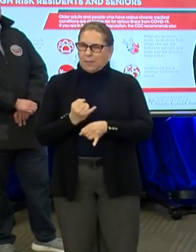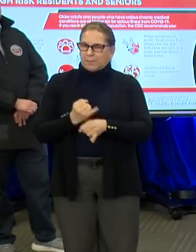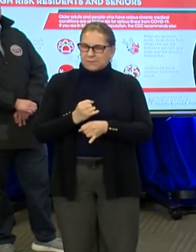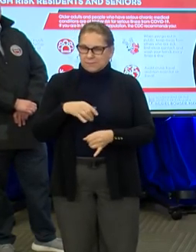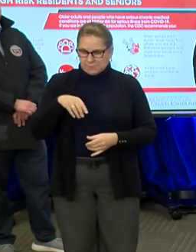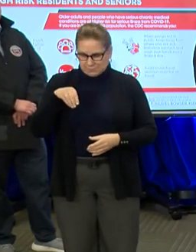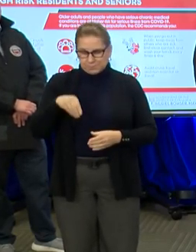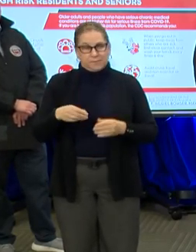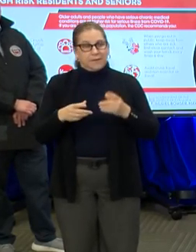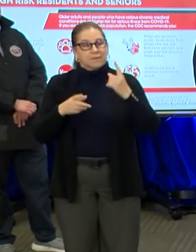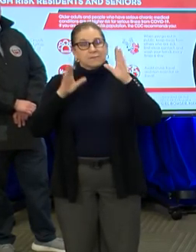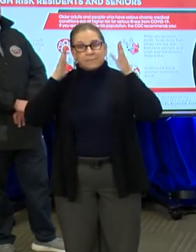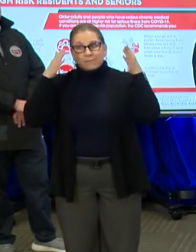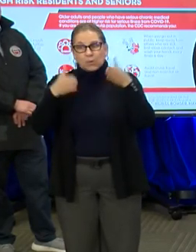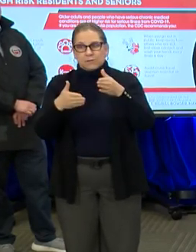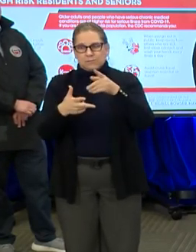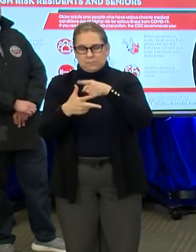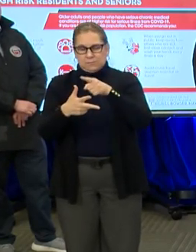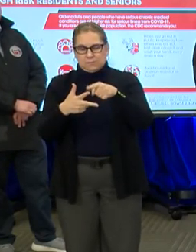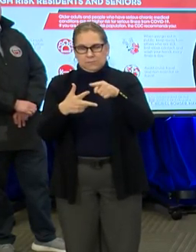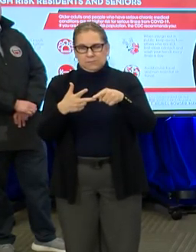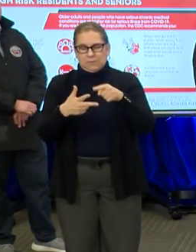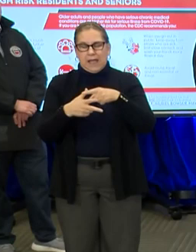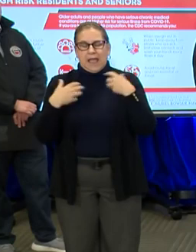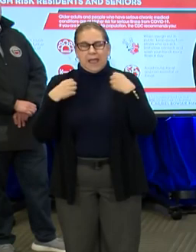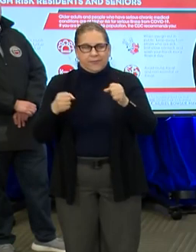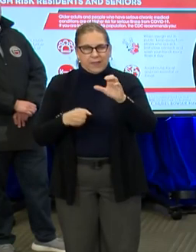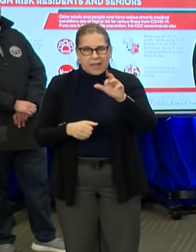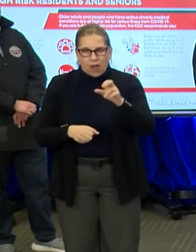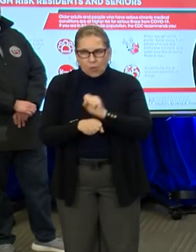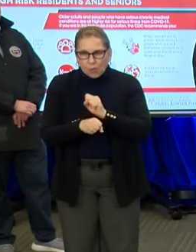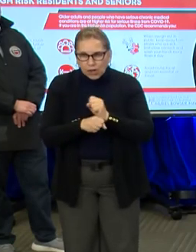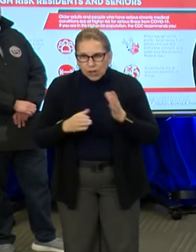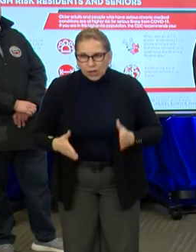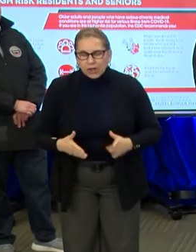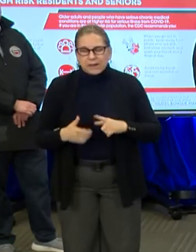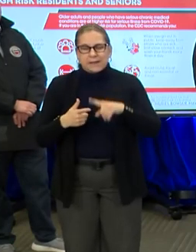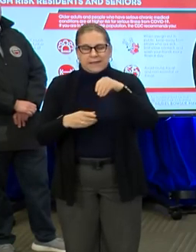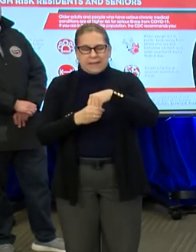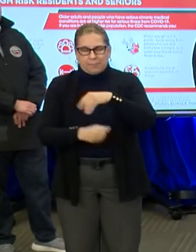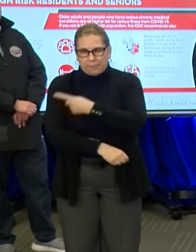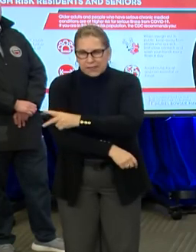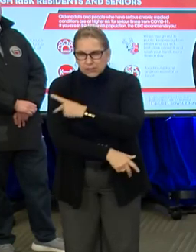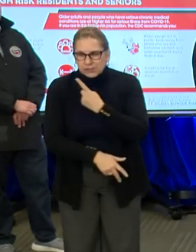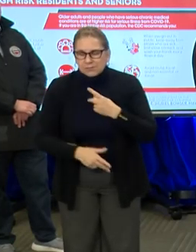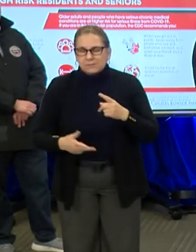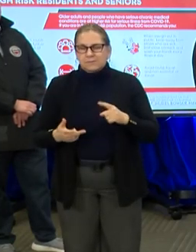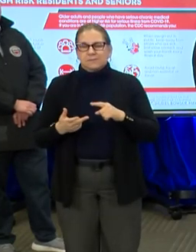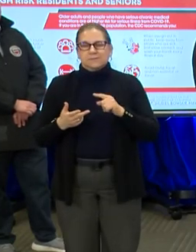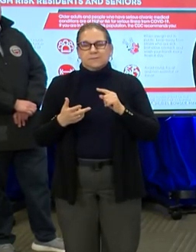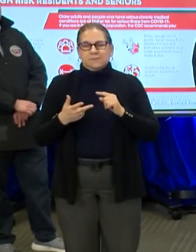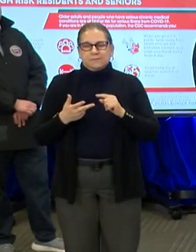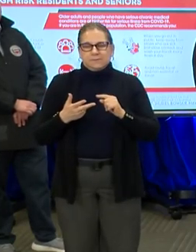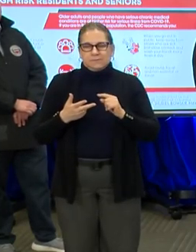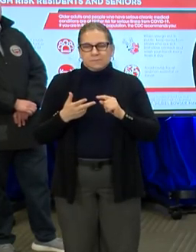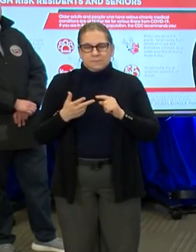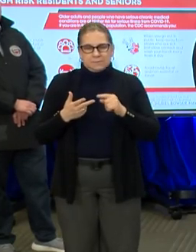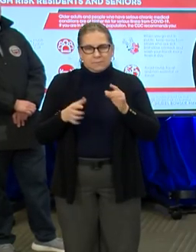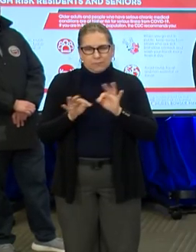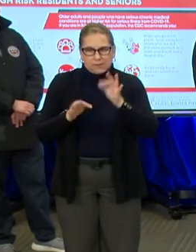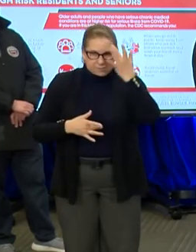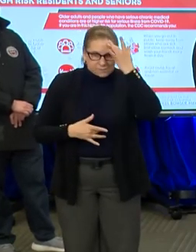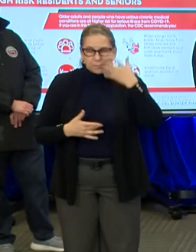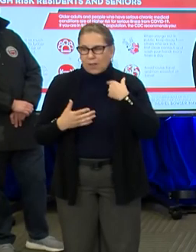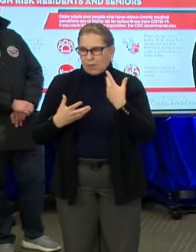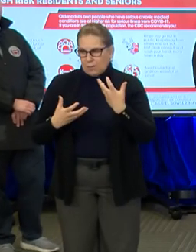workers, the inpatients in that hospital, they're processing that on campus. And we want them to do that. We want them to prioritize that group. And